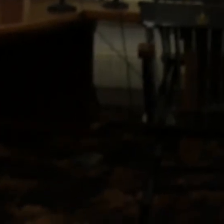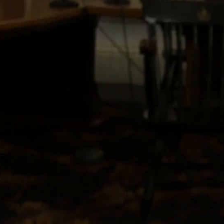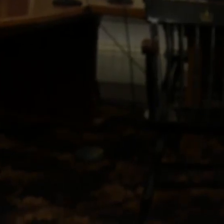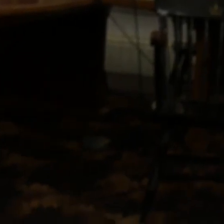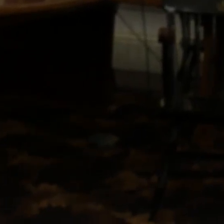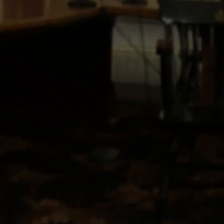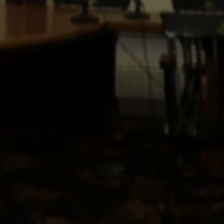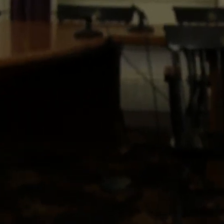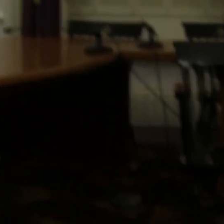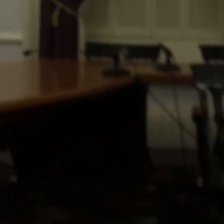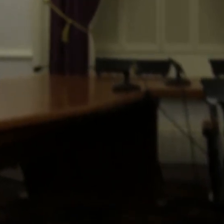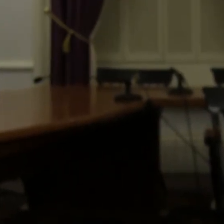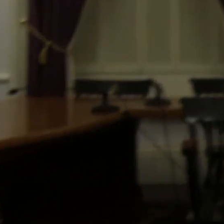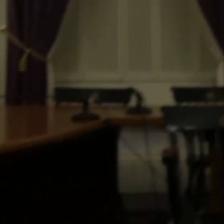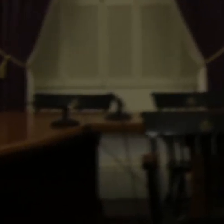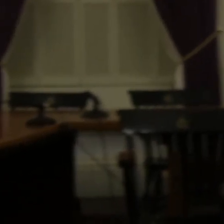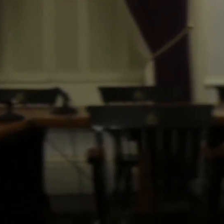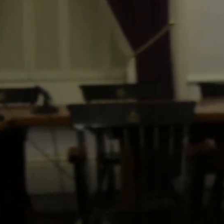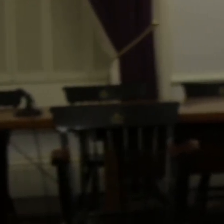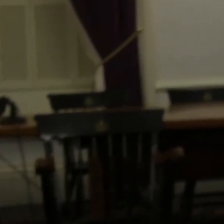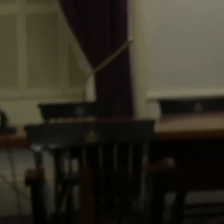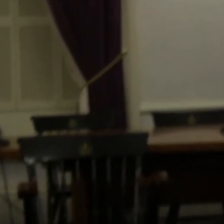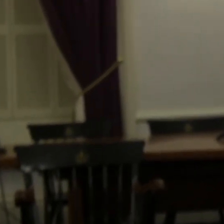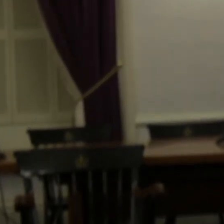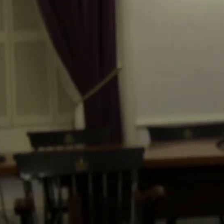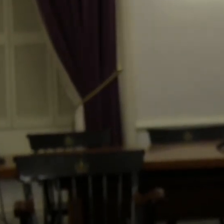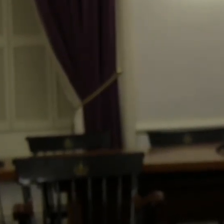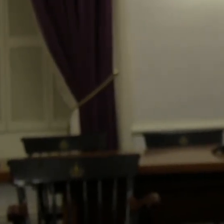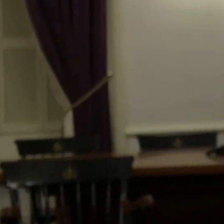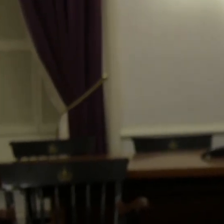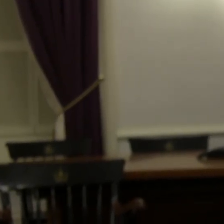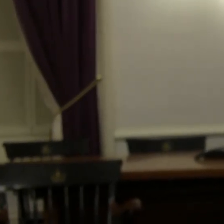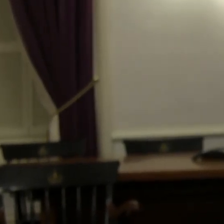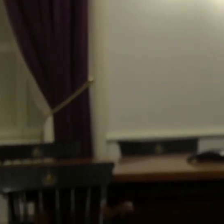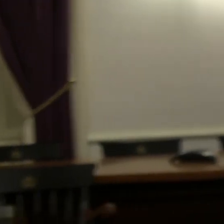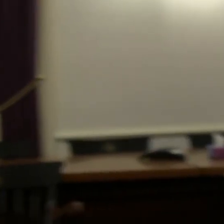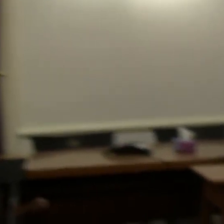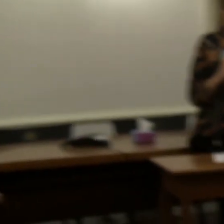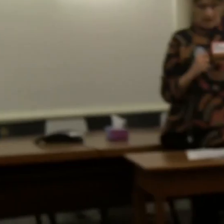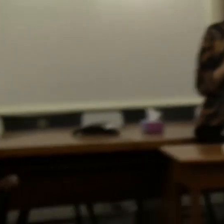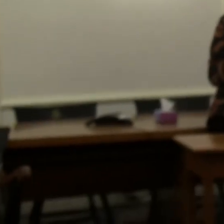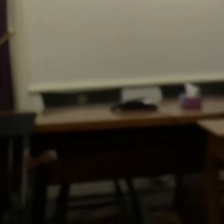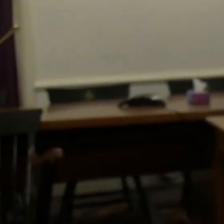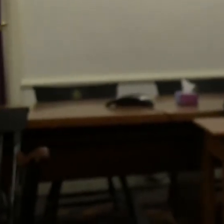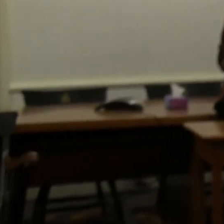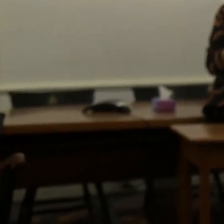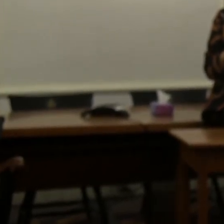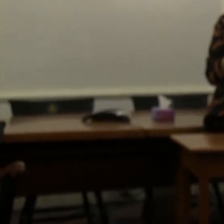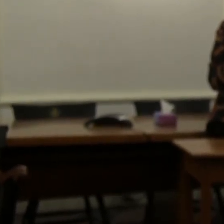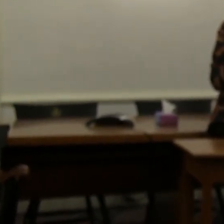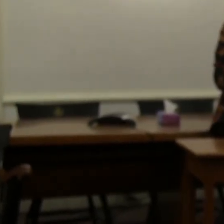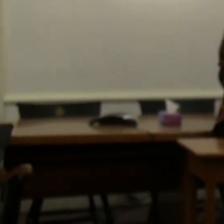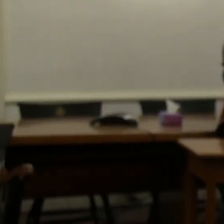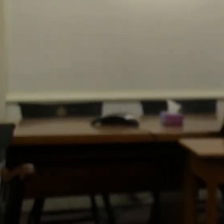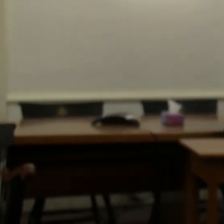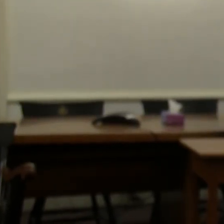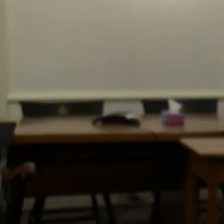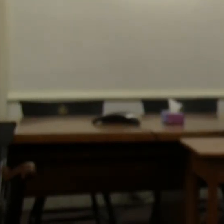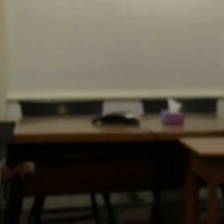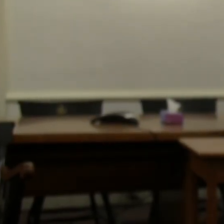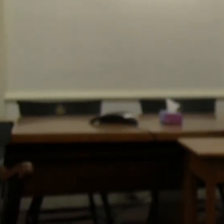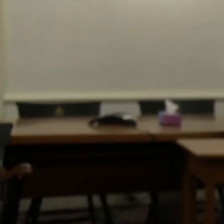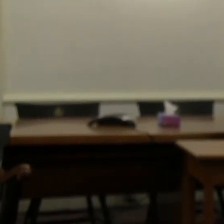Thank you, everyone. I want to be sure that I invite you to stick around for the 10 a.m. workshop on the human costs of cuts with Susan Aronoff of the